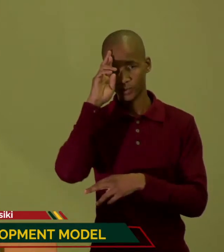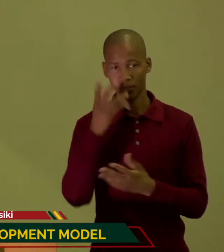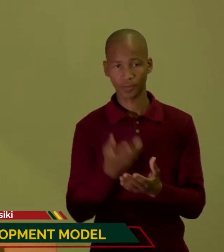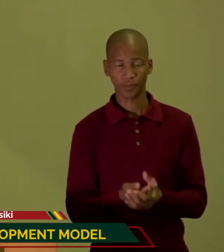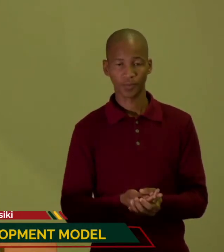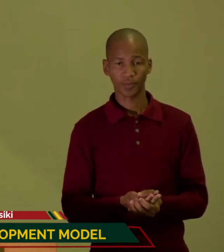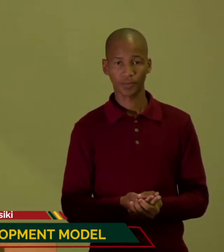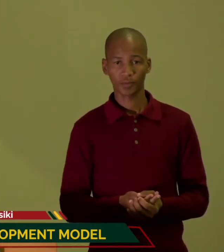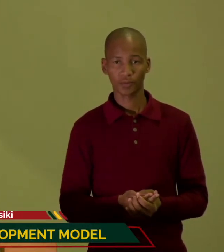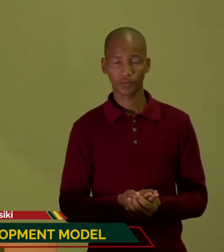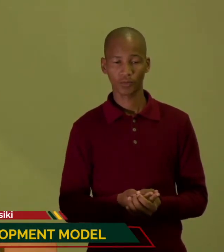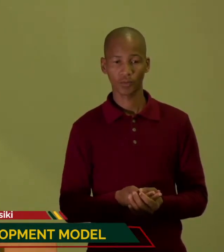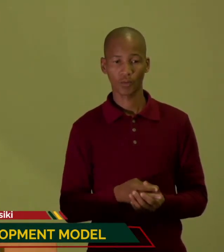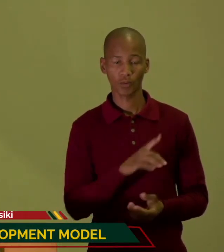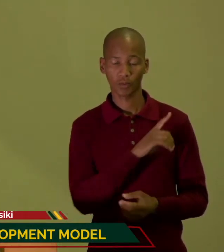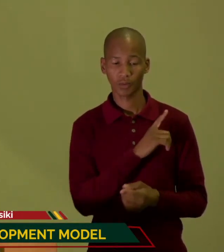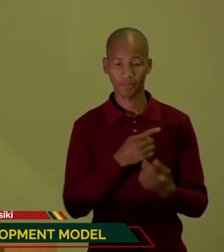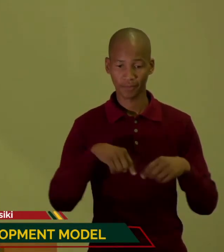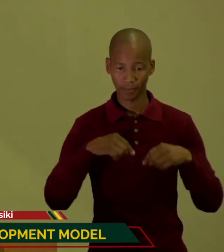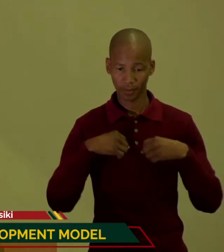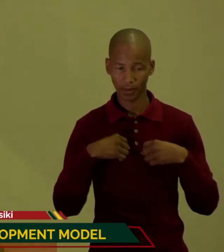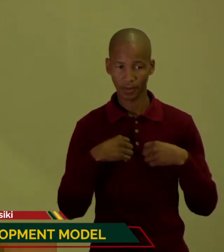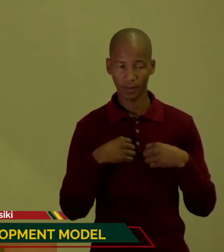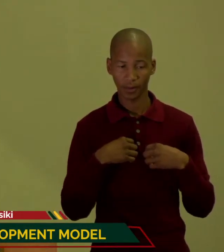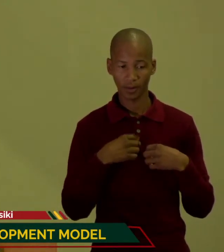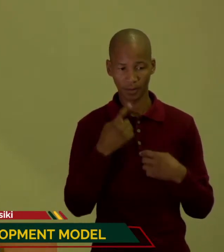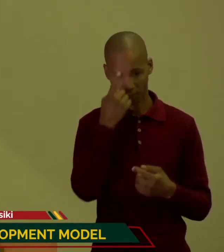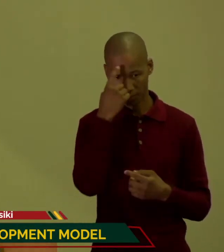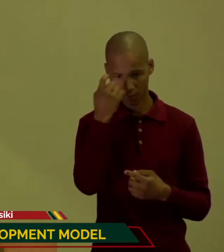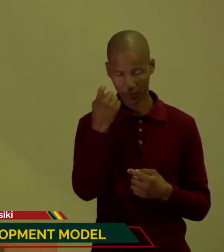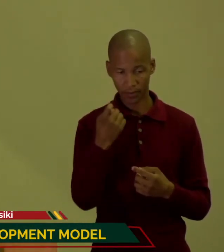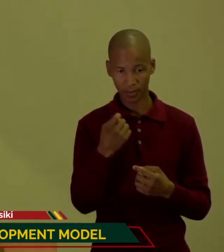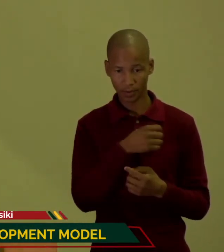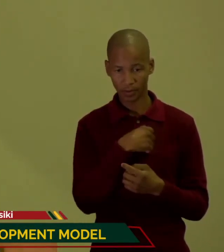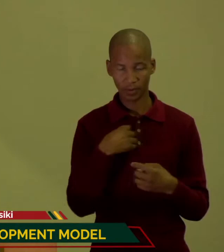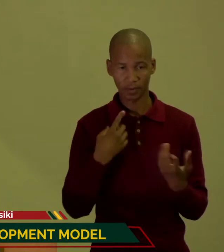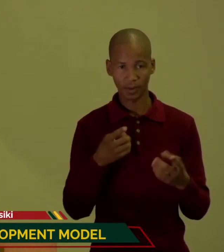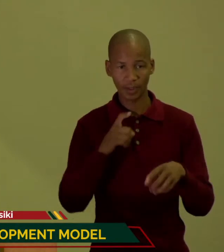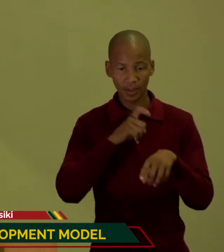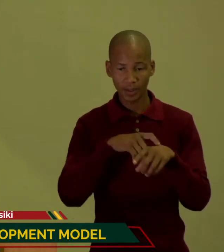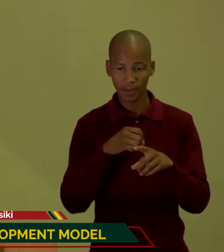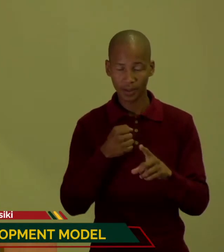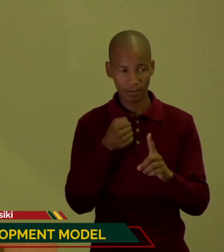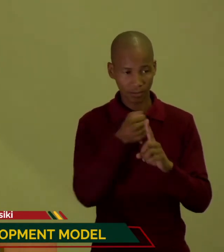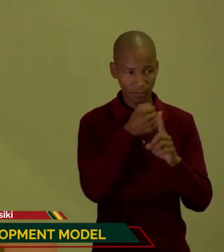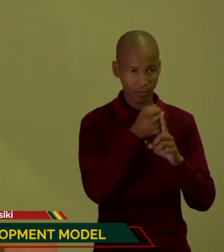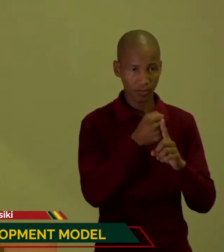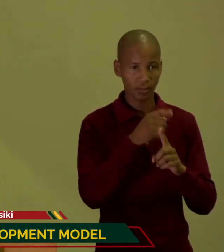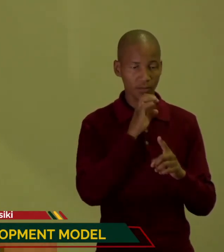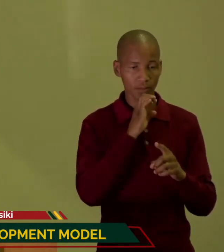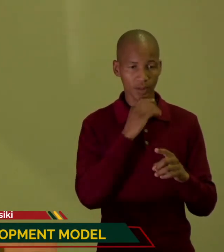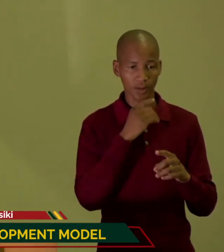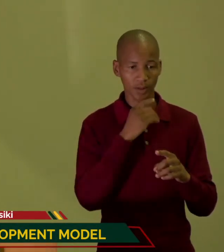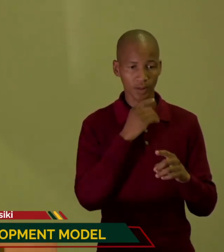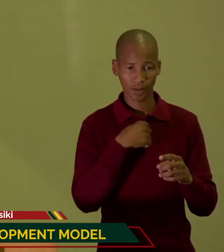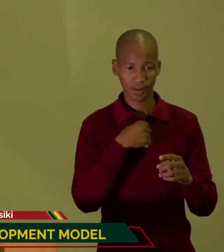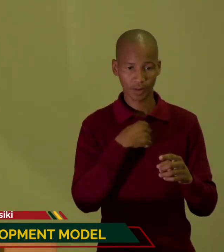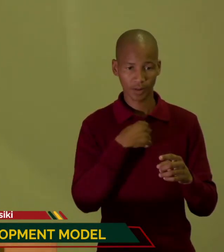think as the people of Mbunza, we play the role in the liberation of the people of the